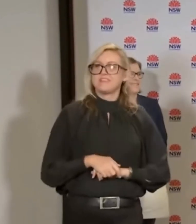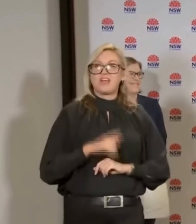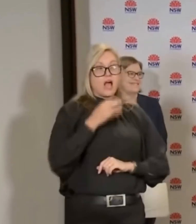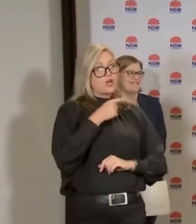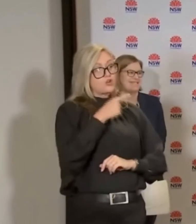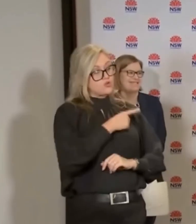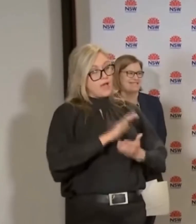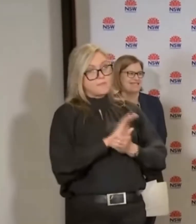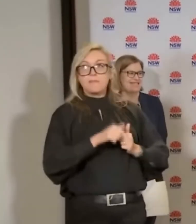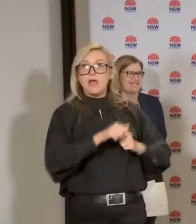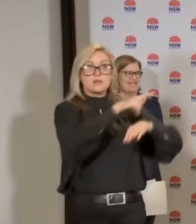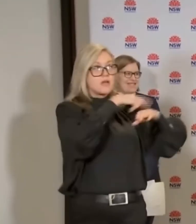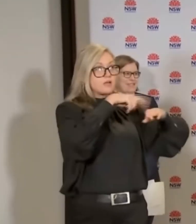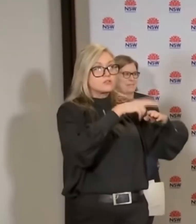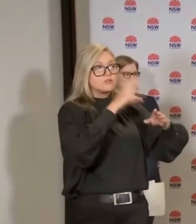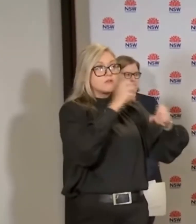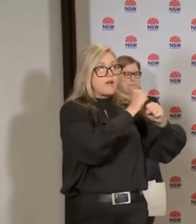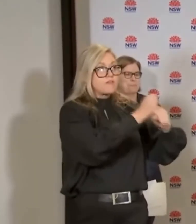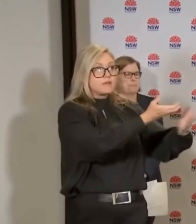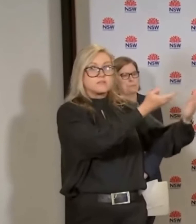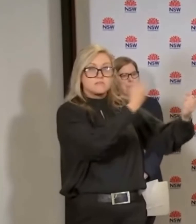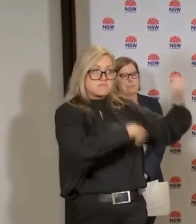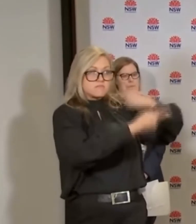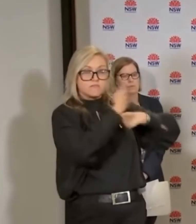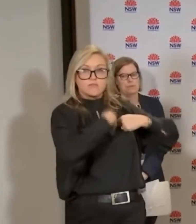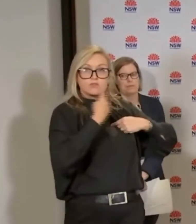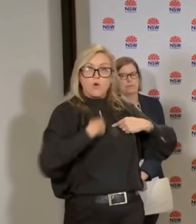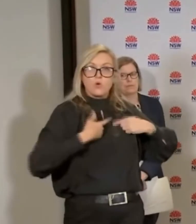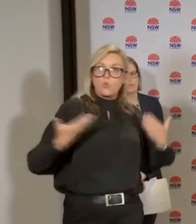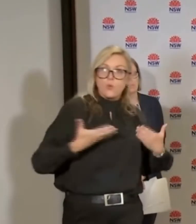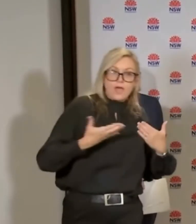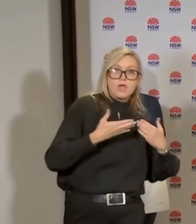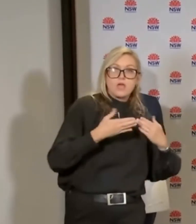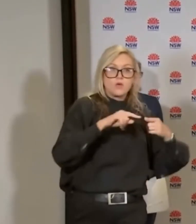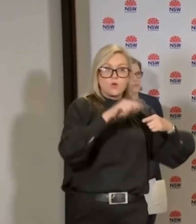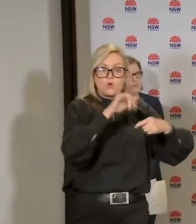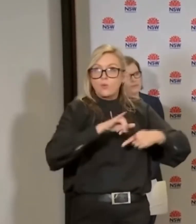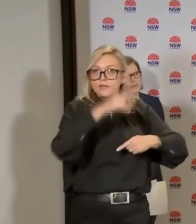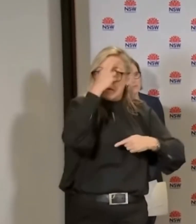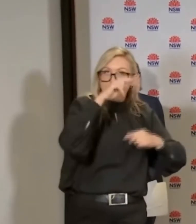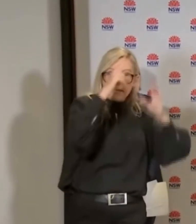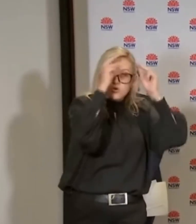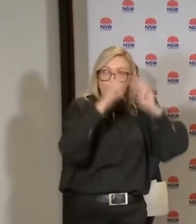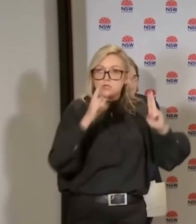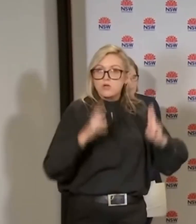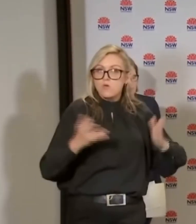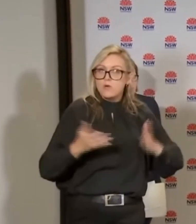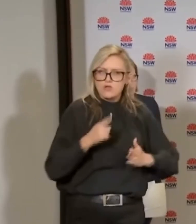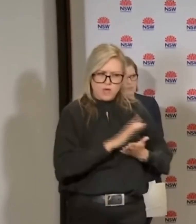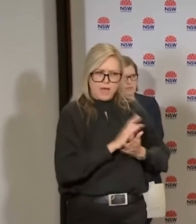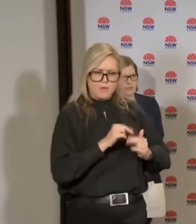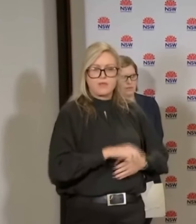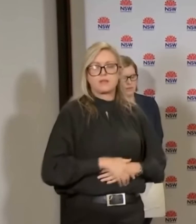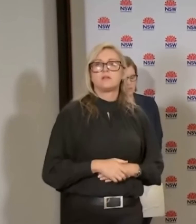passed on about where these vaccinations are being rolled out in New South Wales nursing homes? I think the federal government, as one